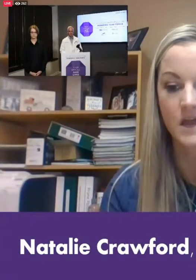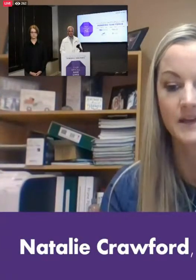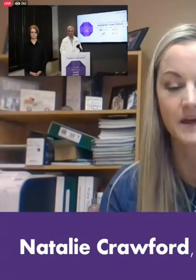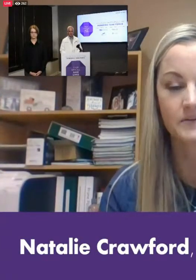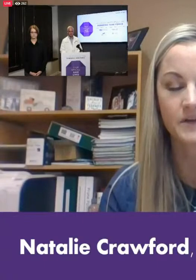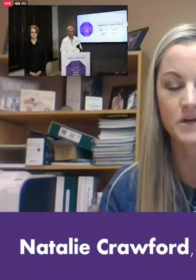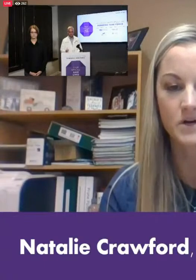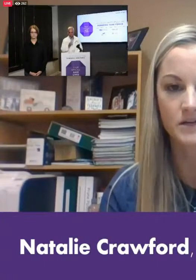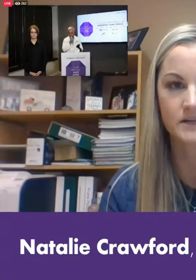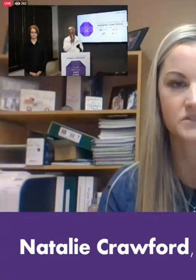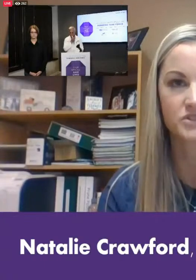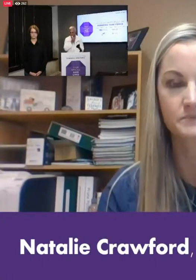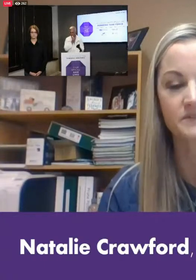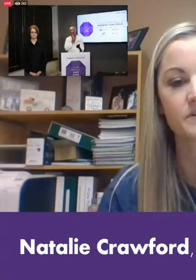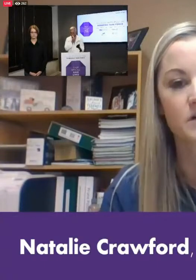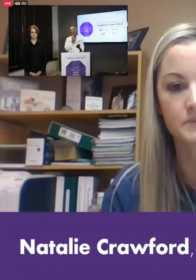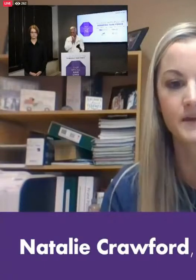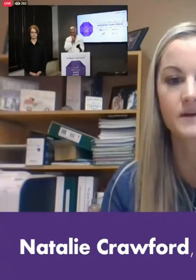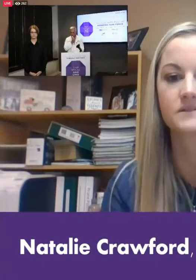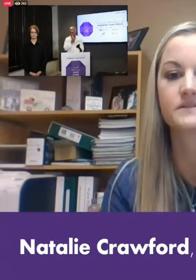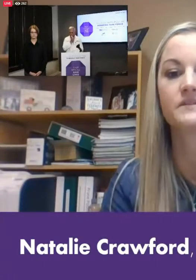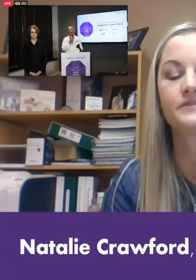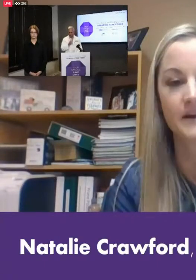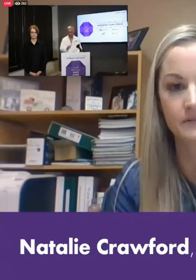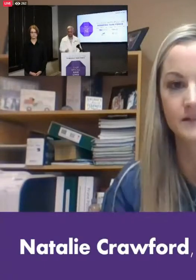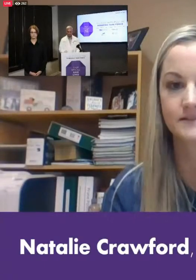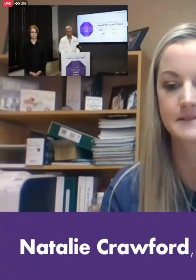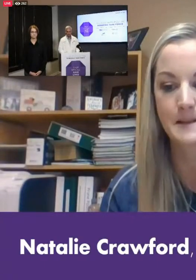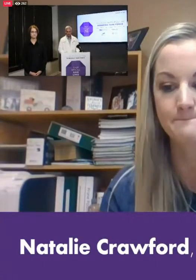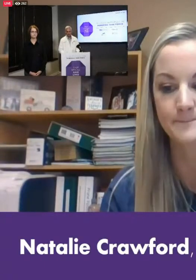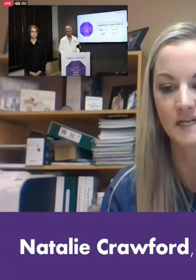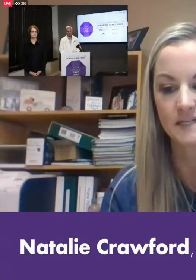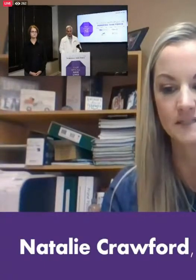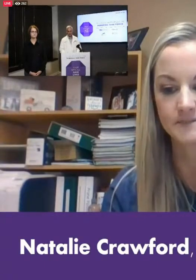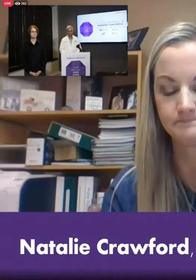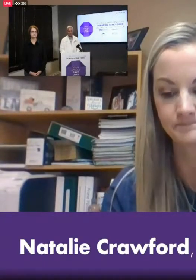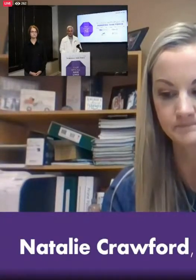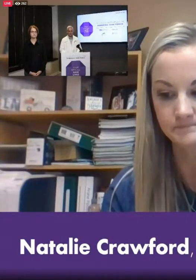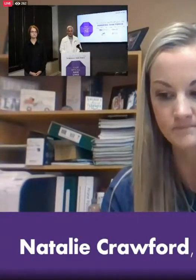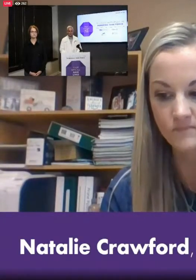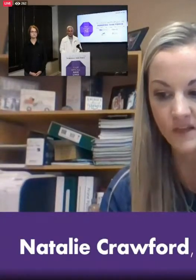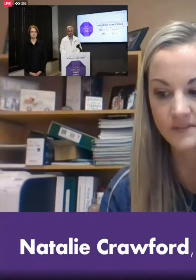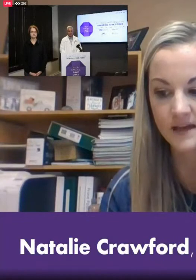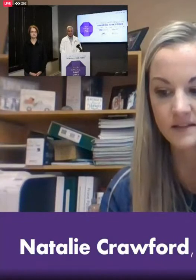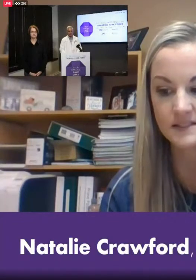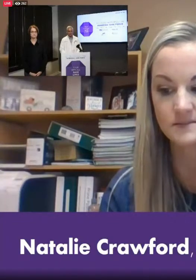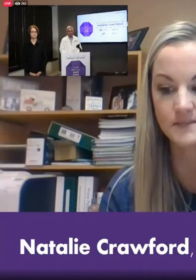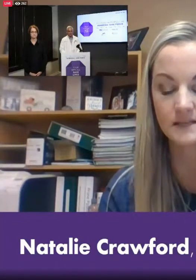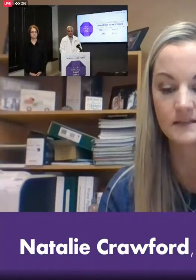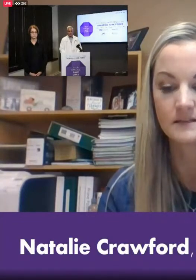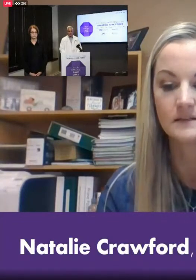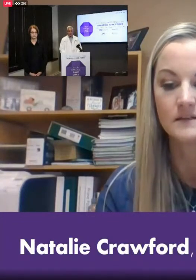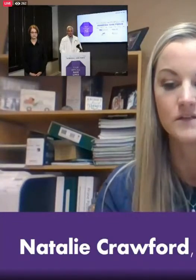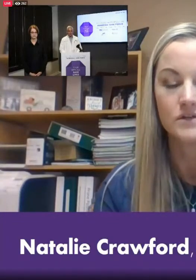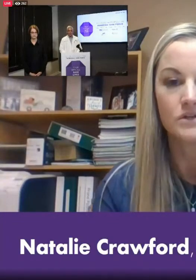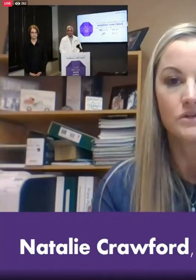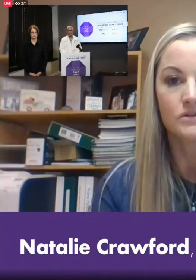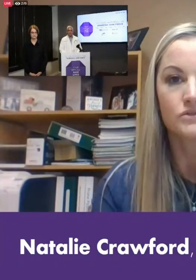family, and now they're gone and stripped of it all because of a virus. And that leads